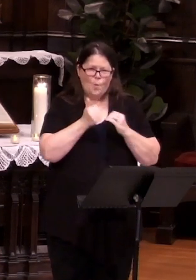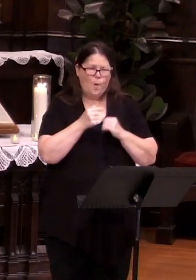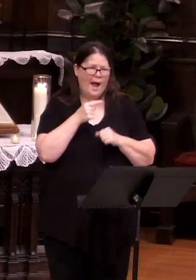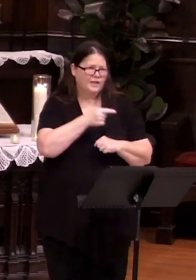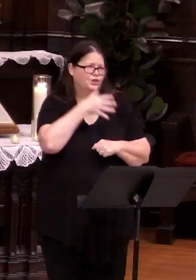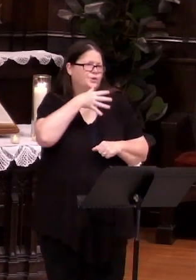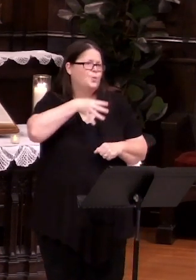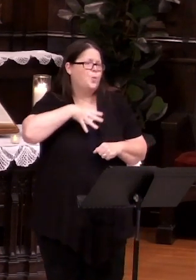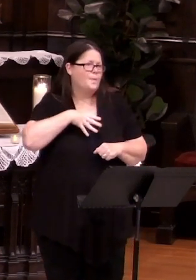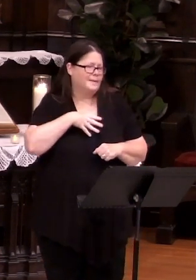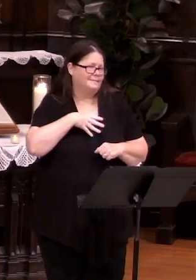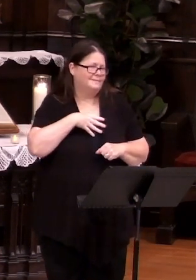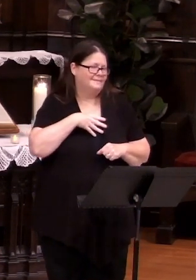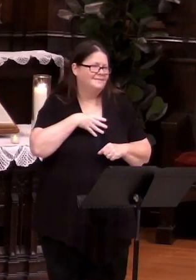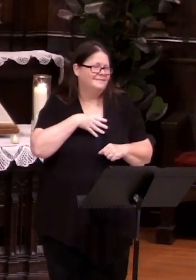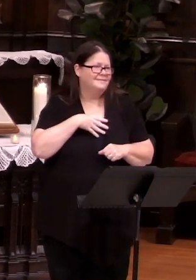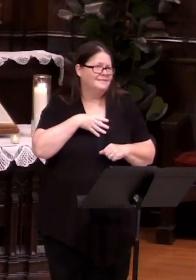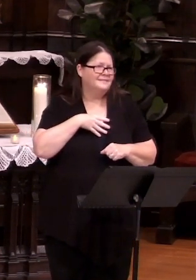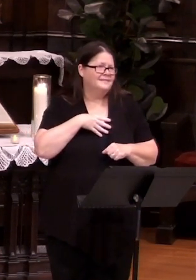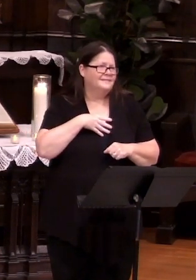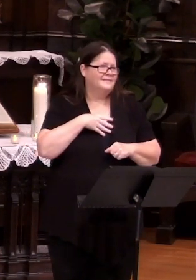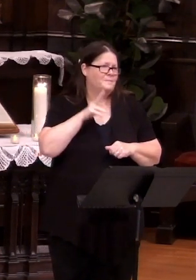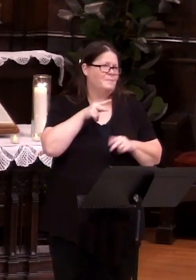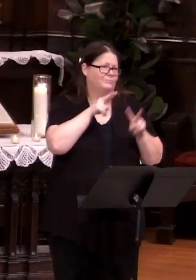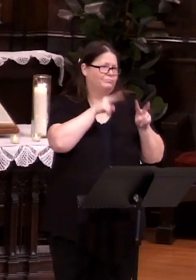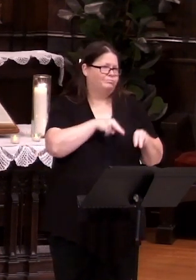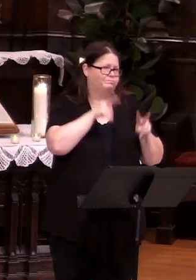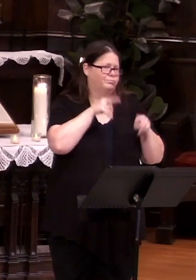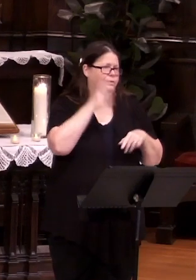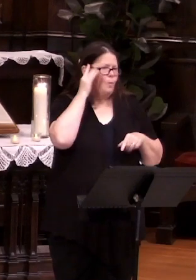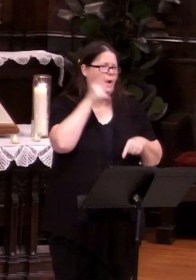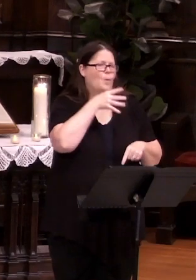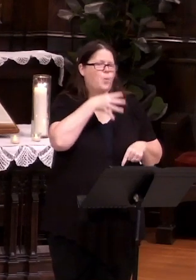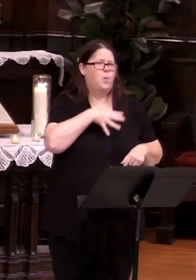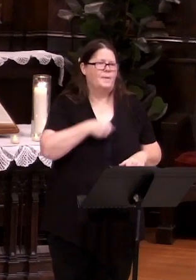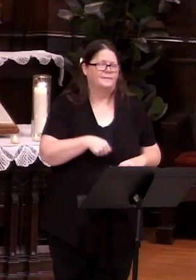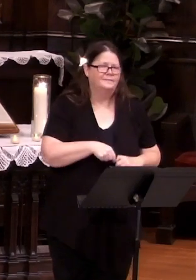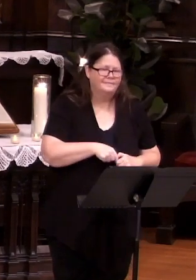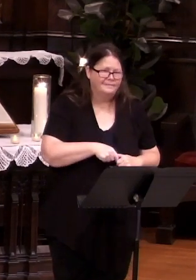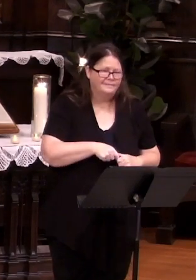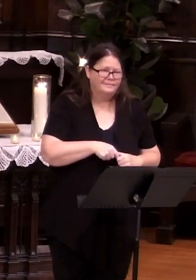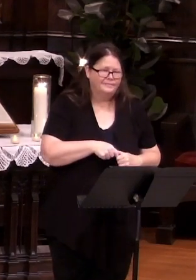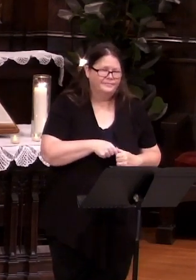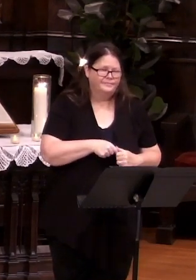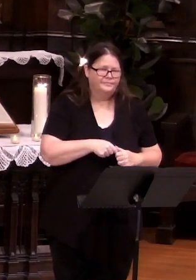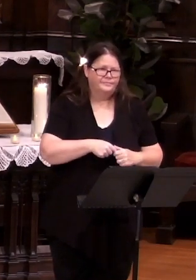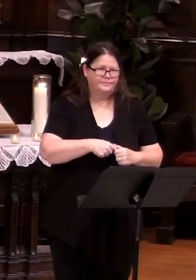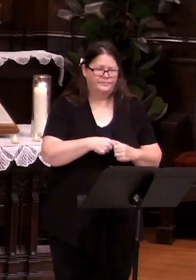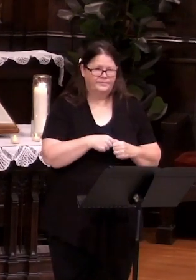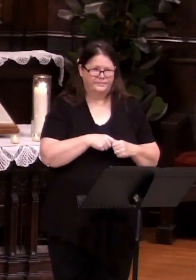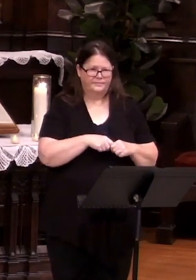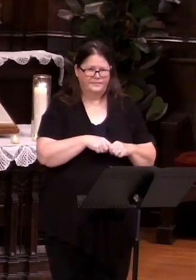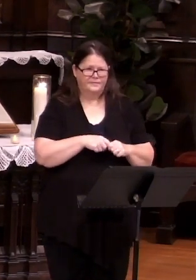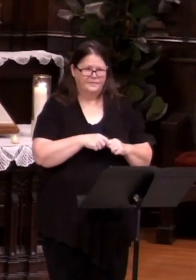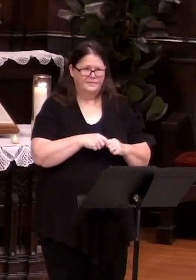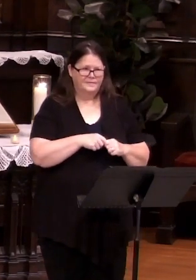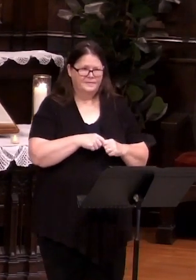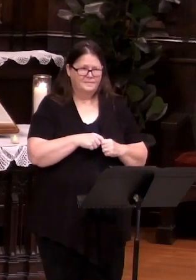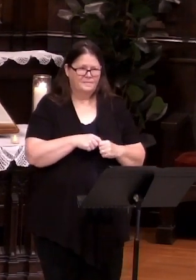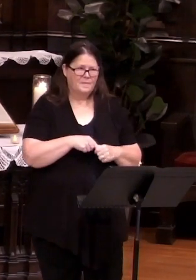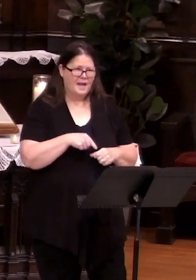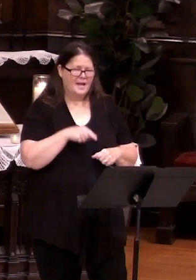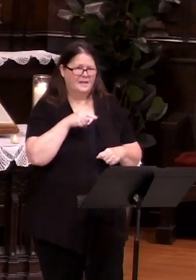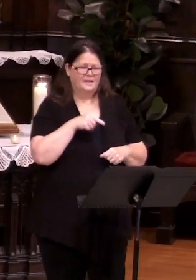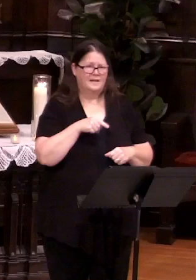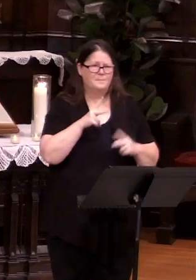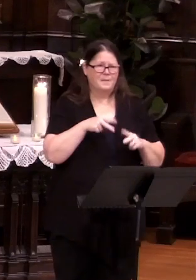for supposedly being a manipulative harlot who was secretly pulling all the country's